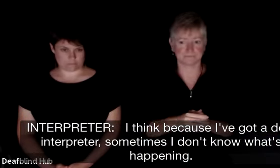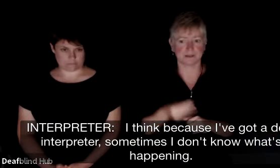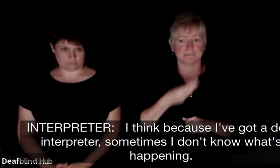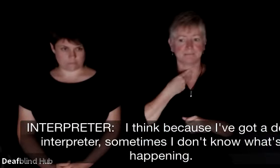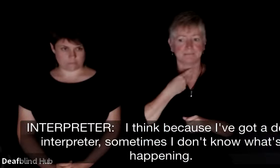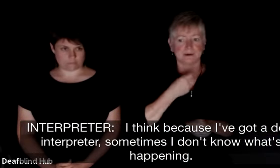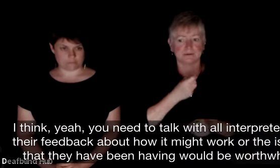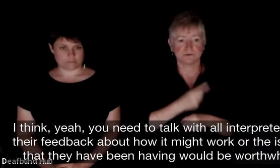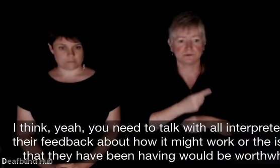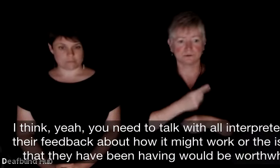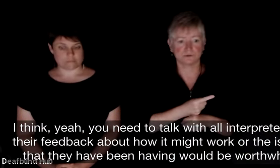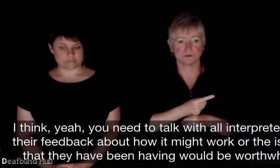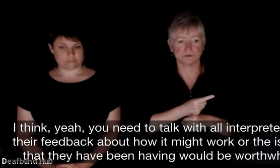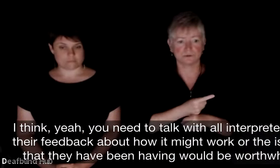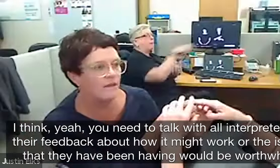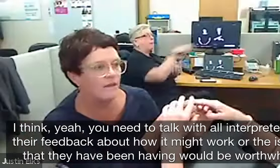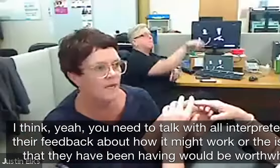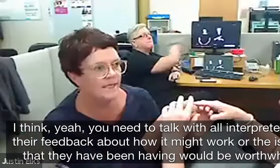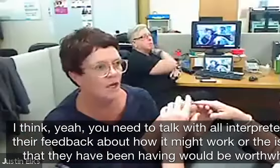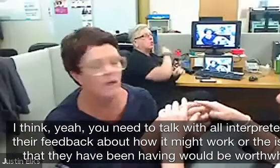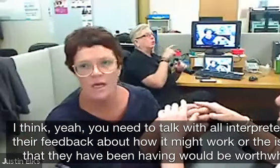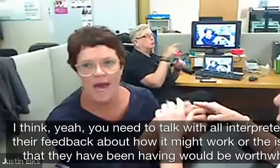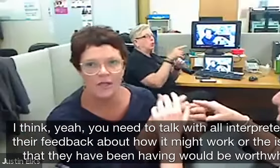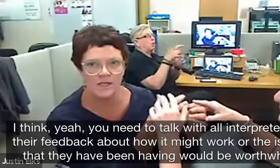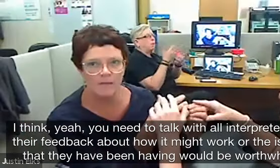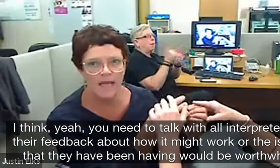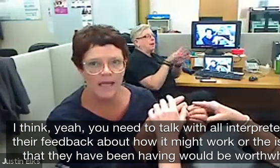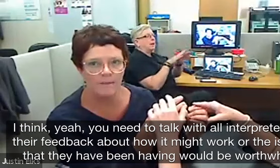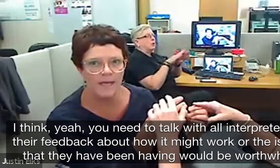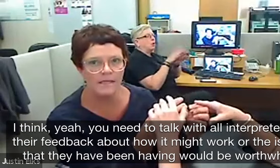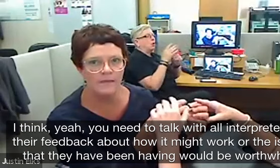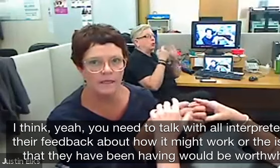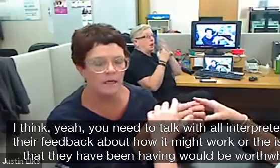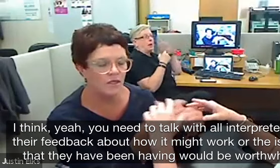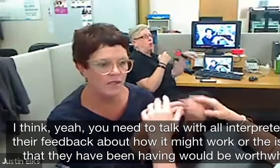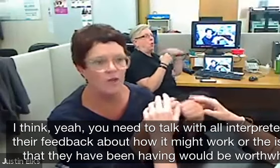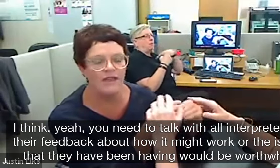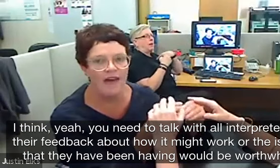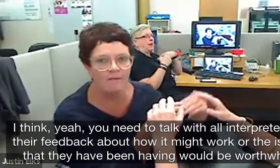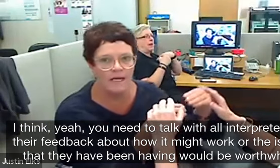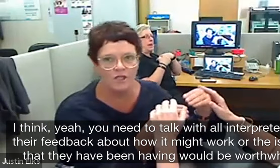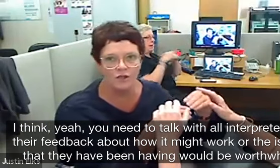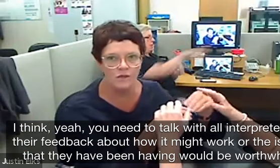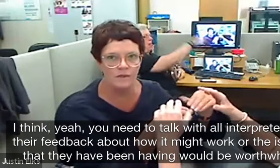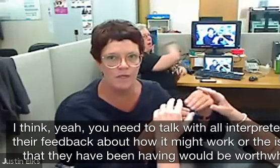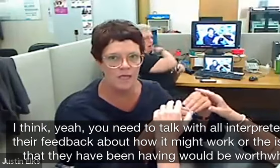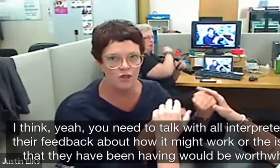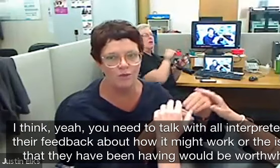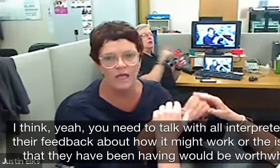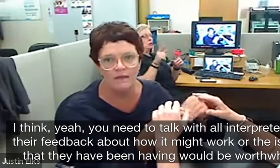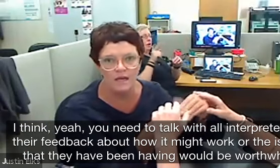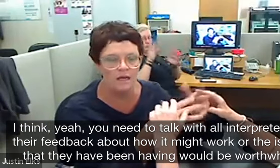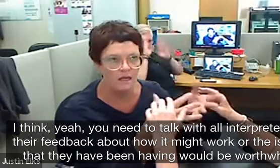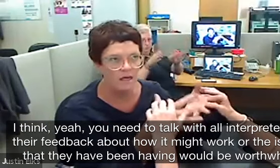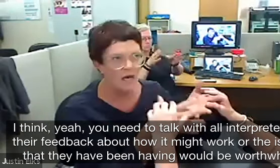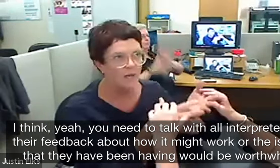Meredith? Because I'm not quite sure from Heather myself how to explain that best, but I just know that there have been issues with the